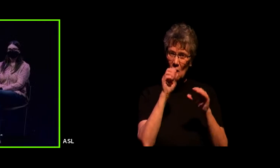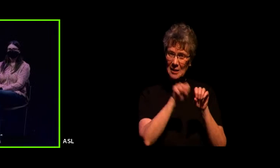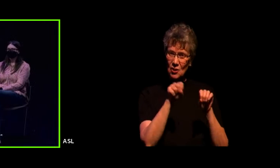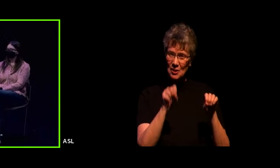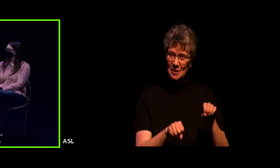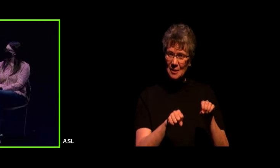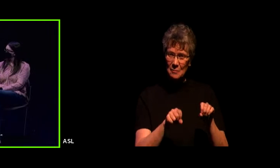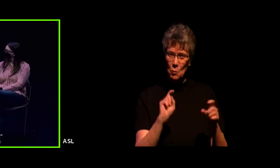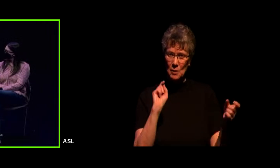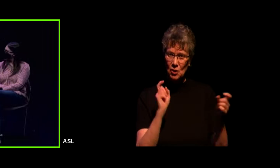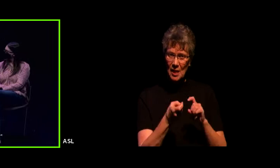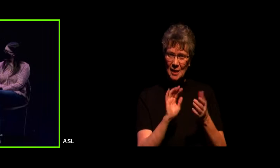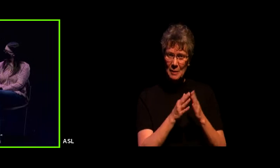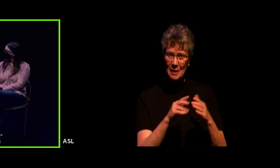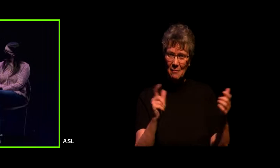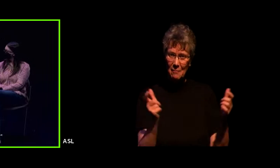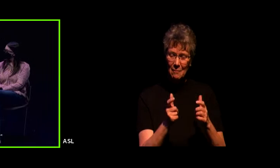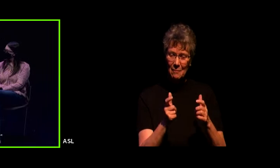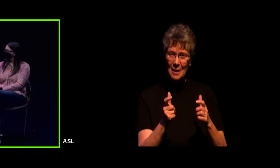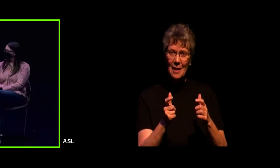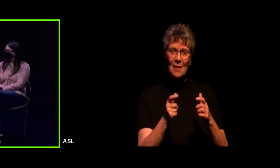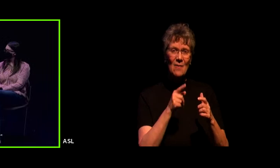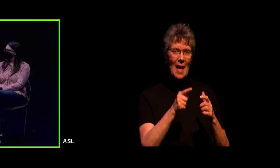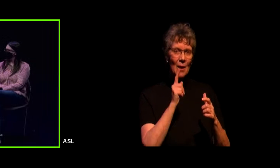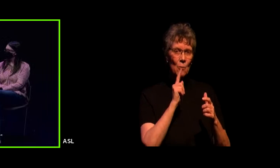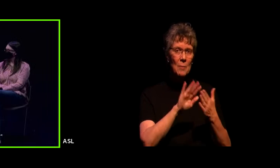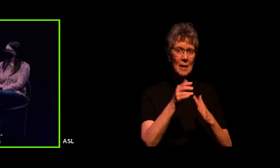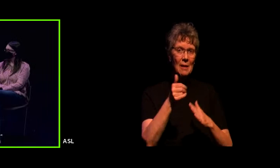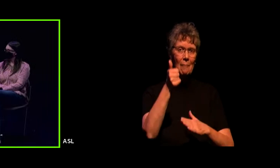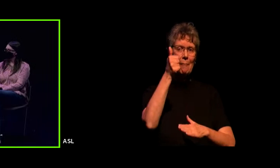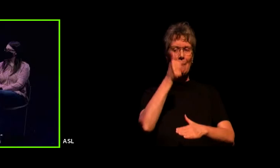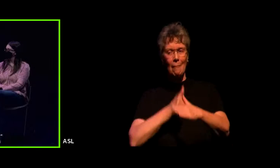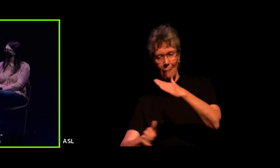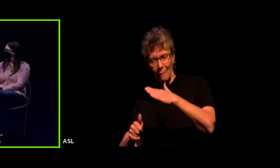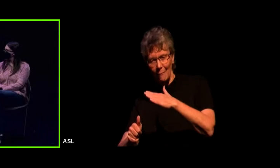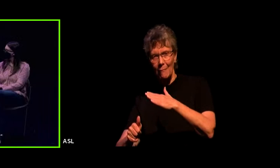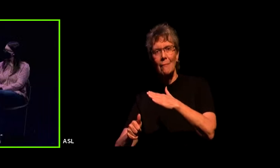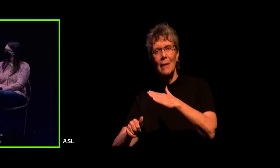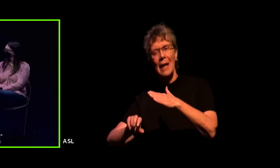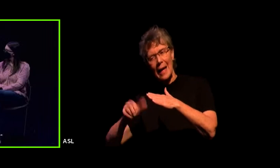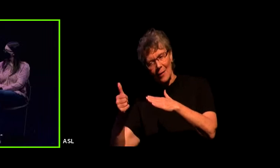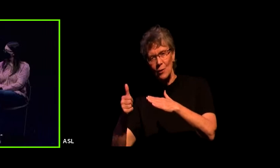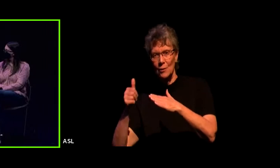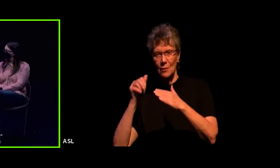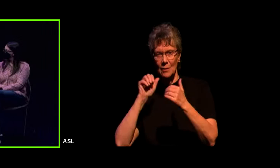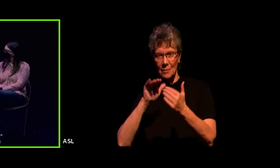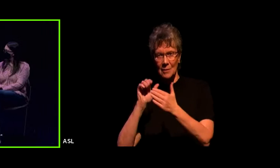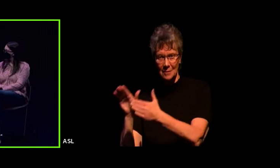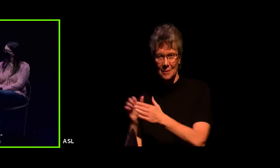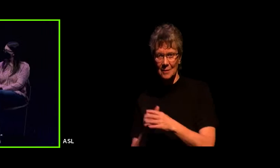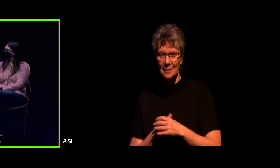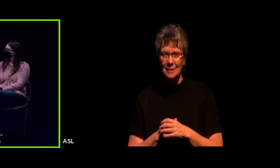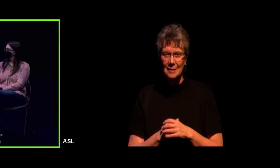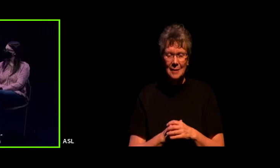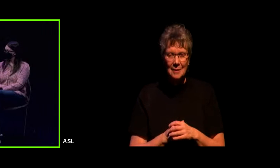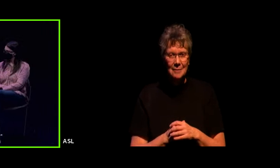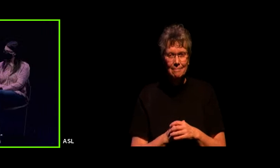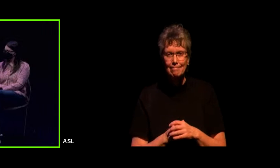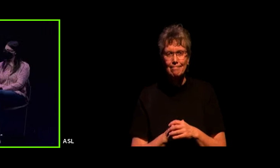one, but that'll be somehow subsumed under others. But that's really not what we're talking about here. And I come back again to the teachings of